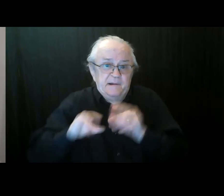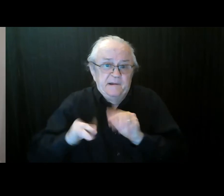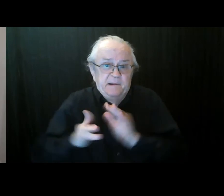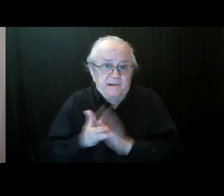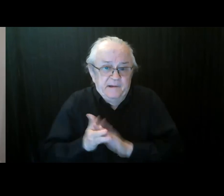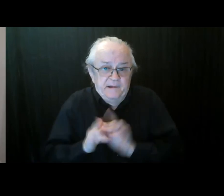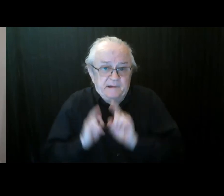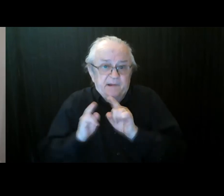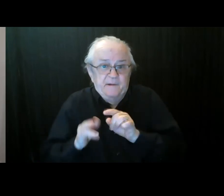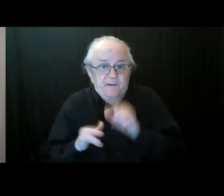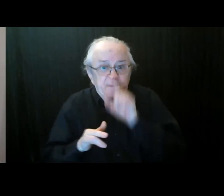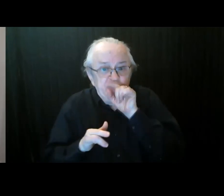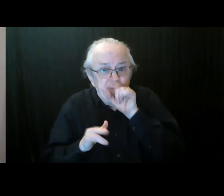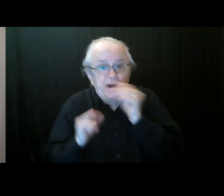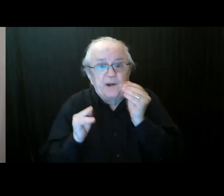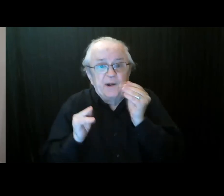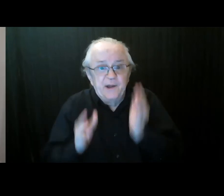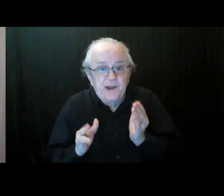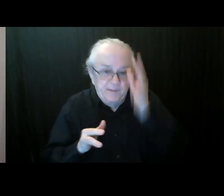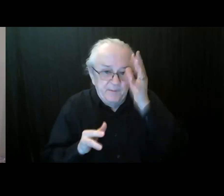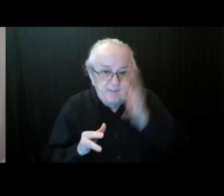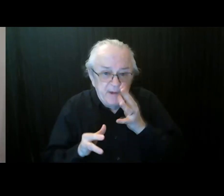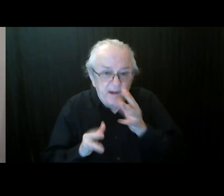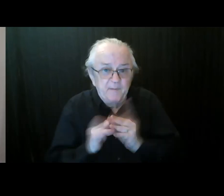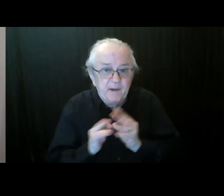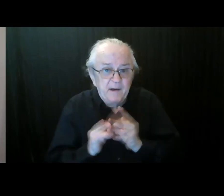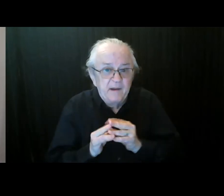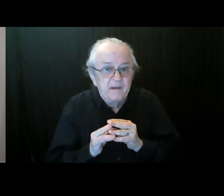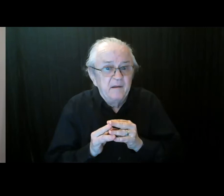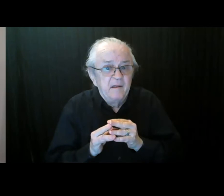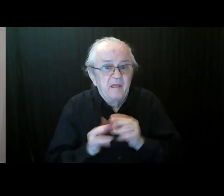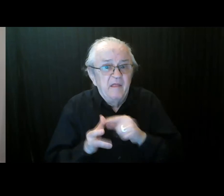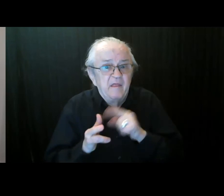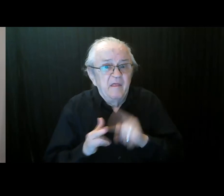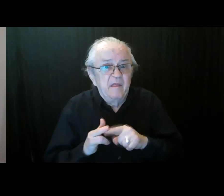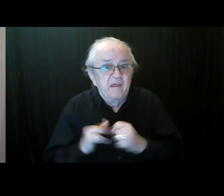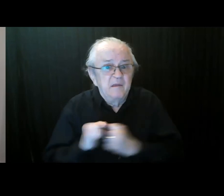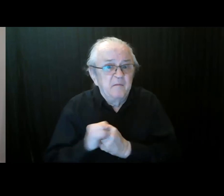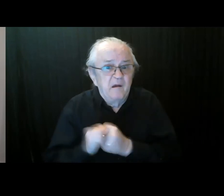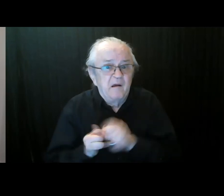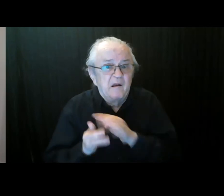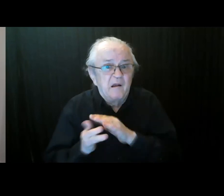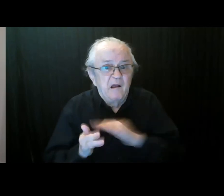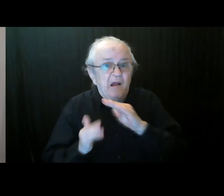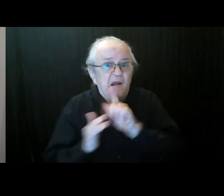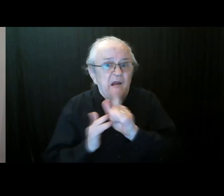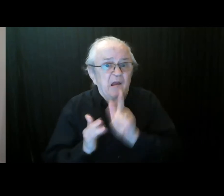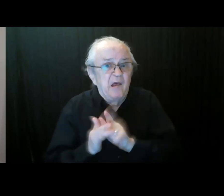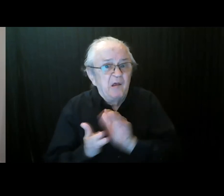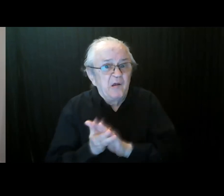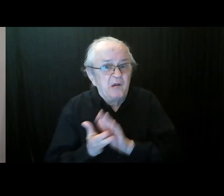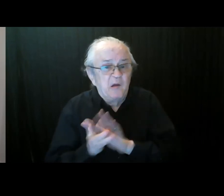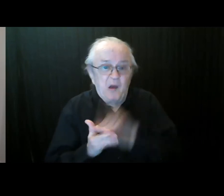meetings. And what if he wants to go to college and then law school? Bird seed ain't cheap, you know.